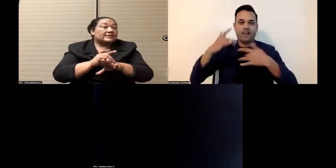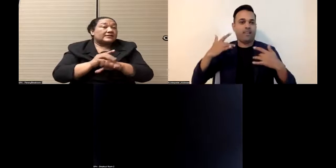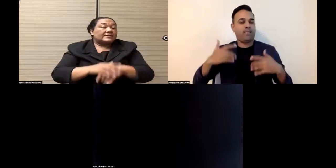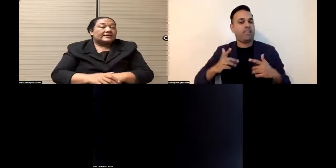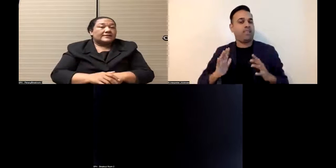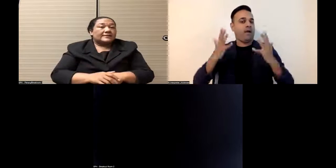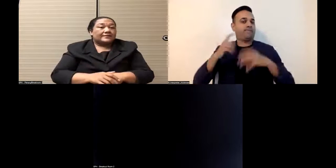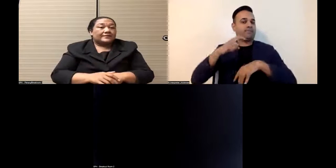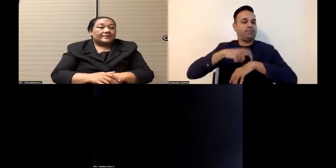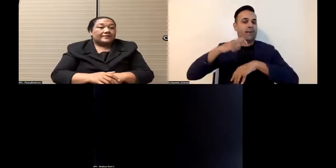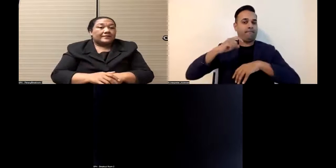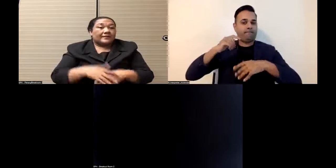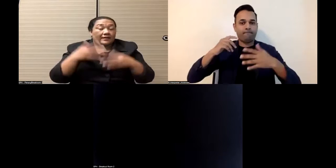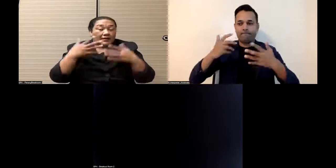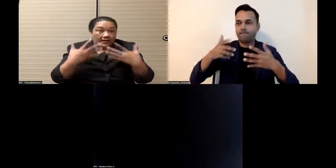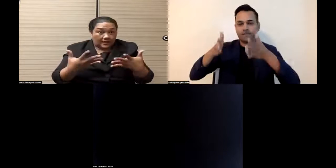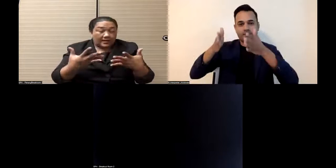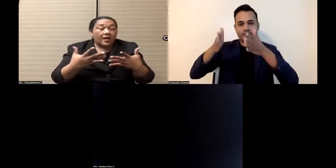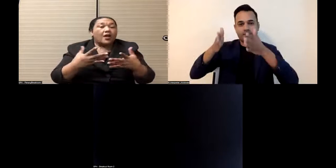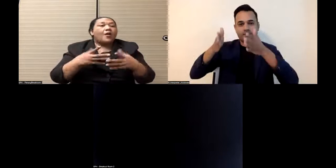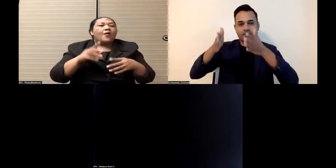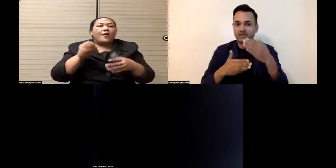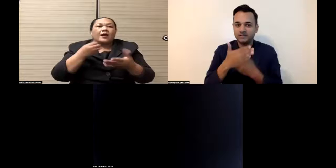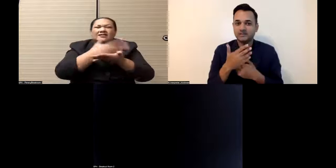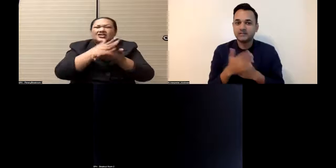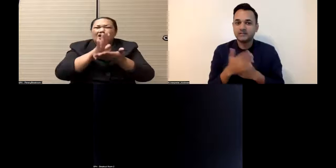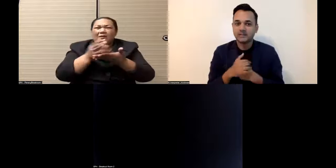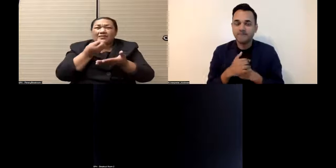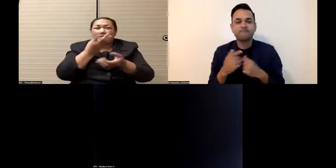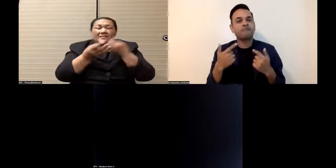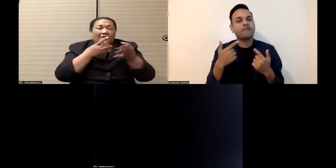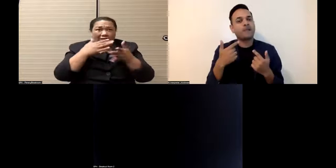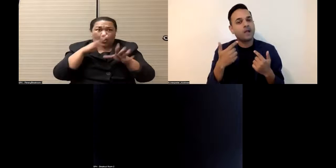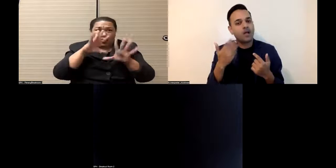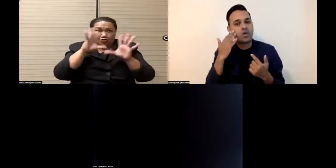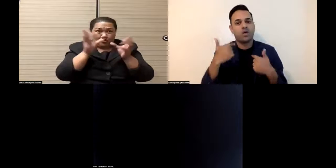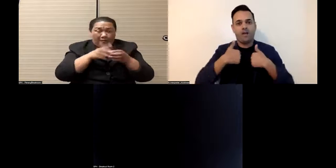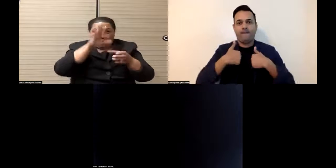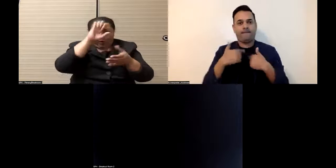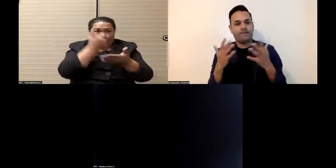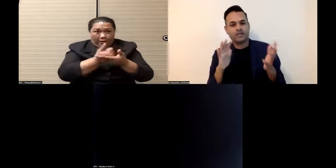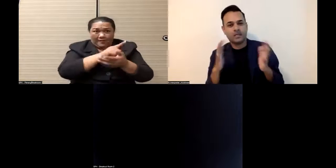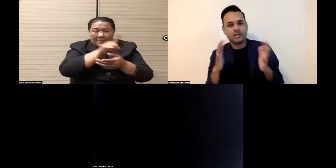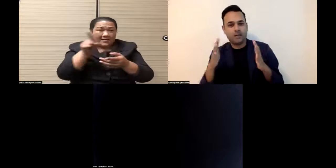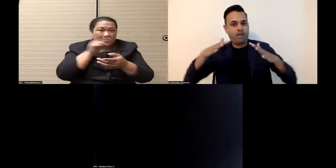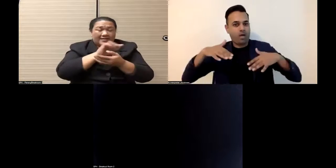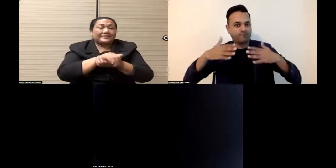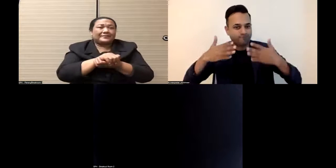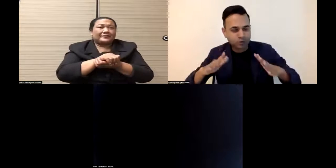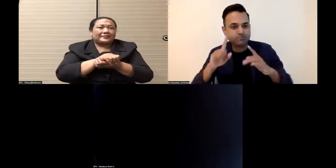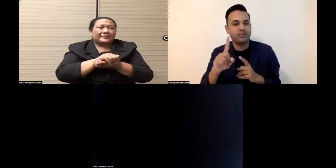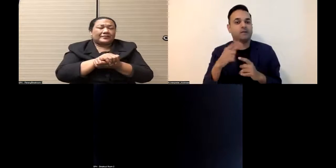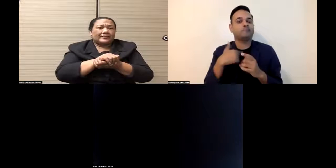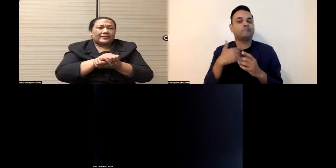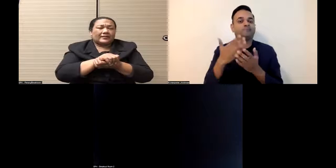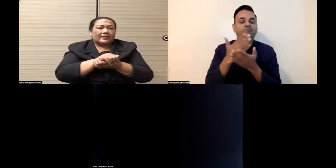but I hope that the note takers will have additional pieces to add to that, and I would welcome